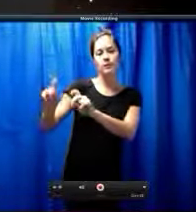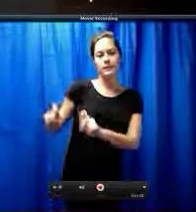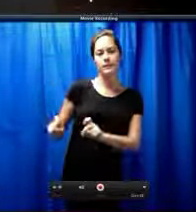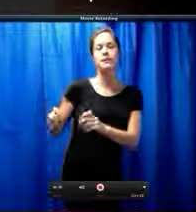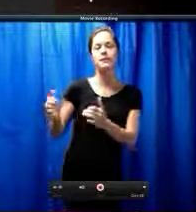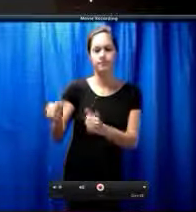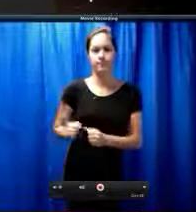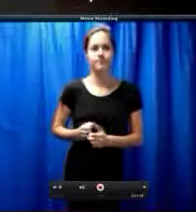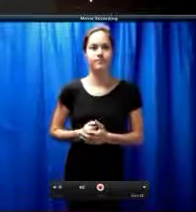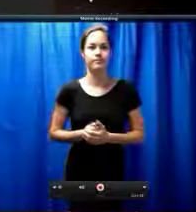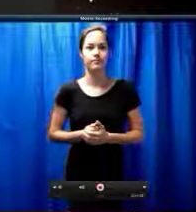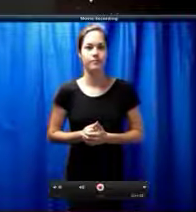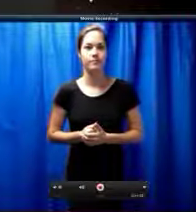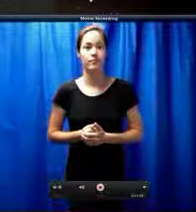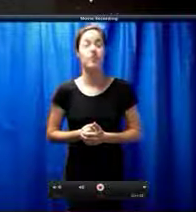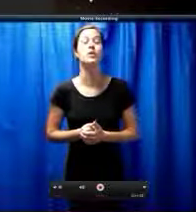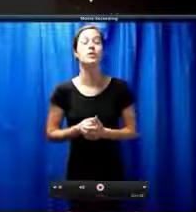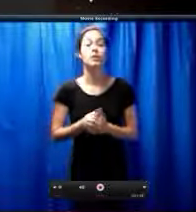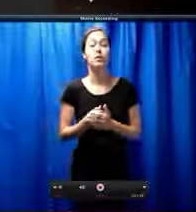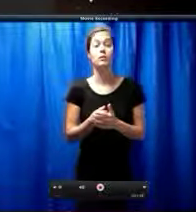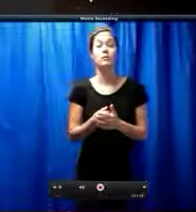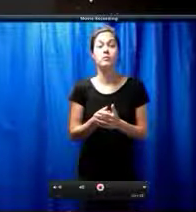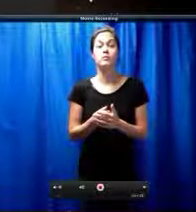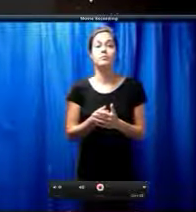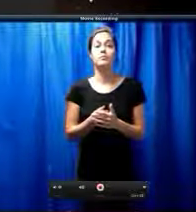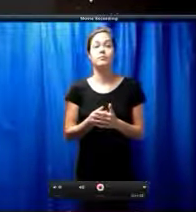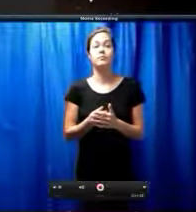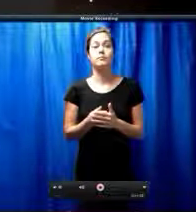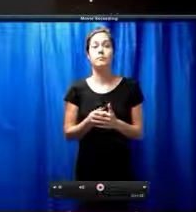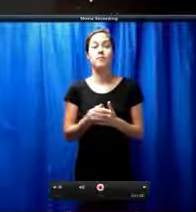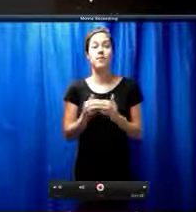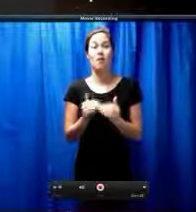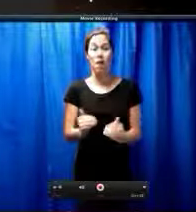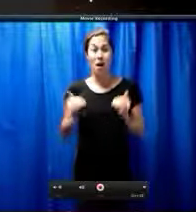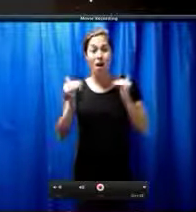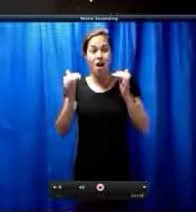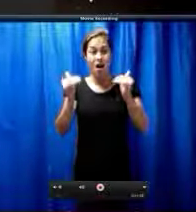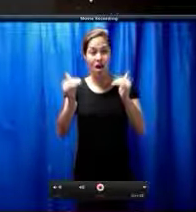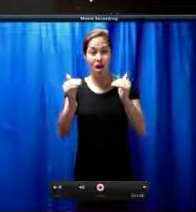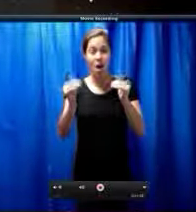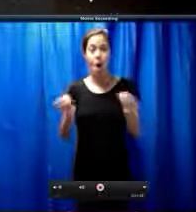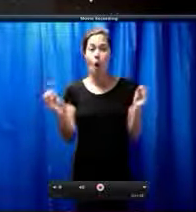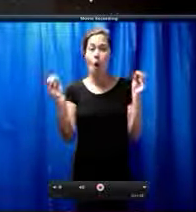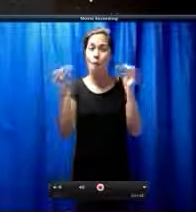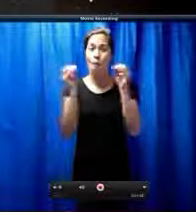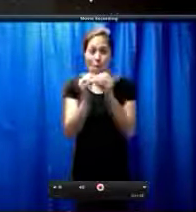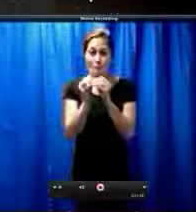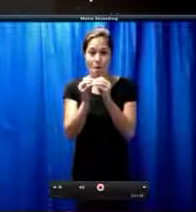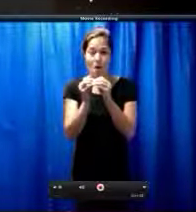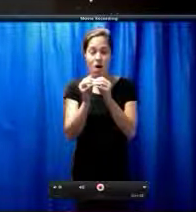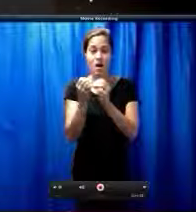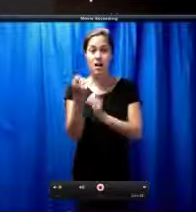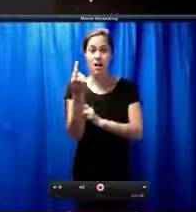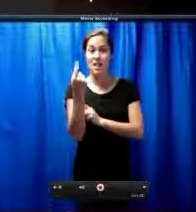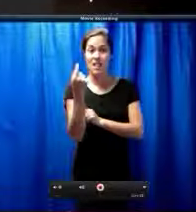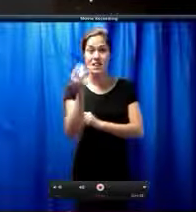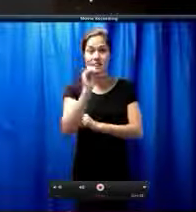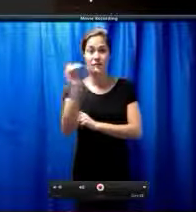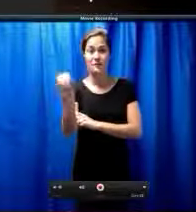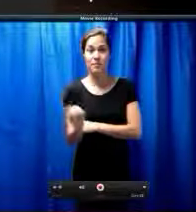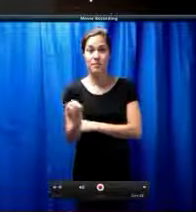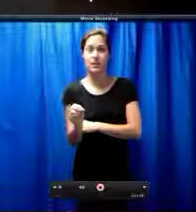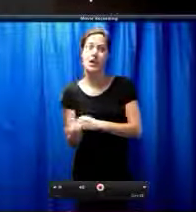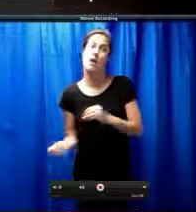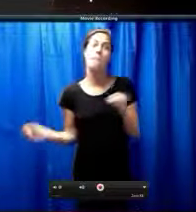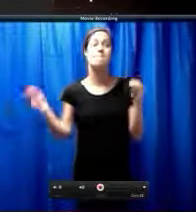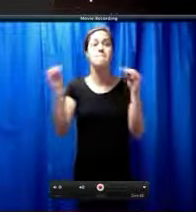oral cancers, has definitely increased in the past 5 years, with alone in 2007, an 11% increase. And as we